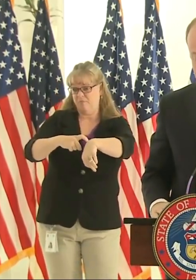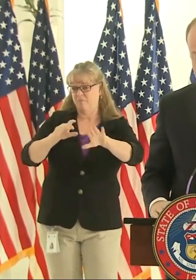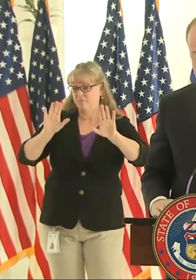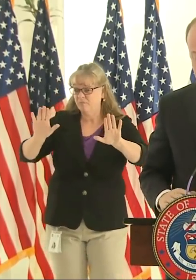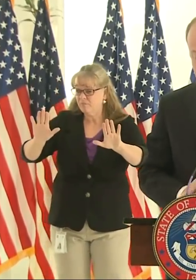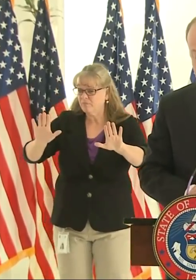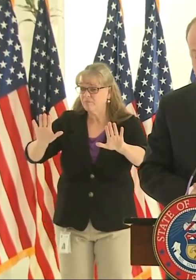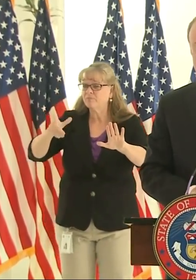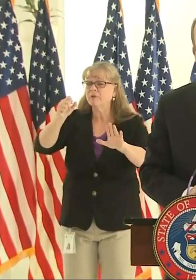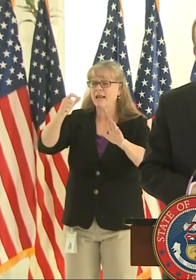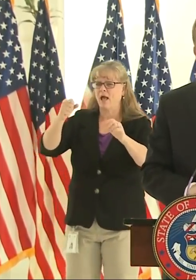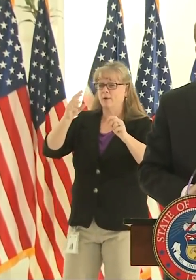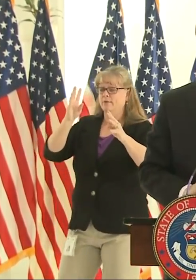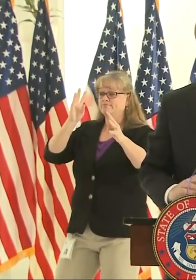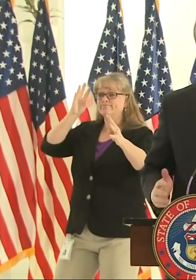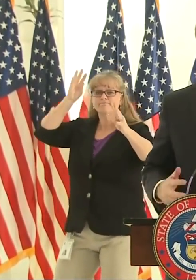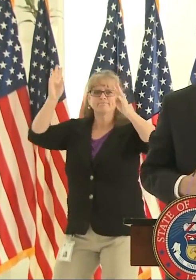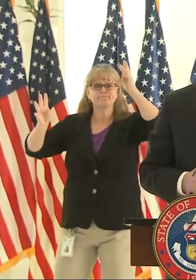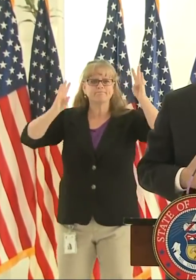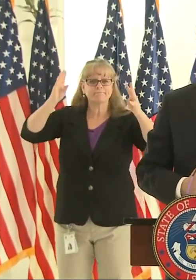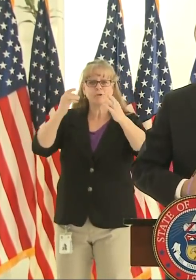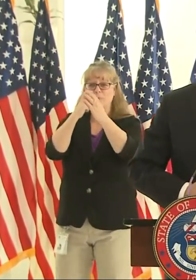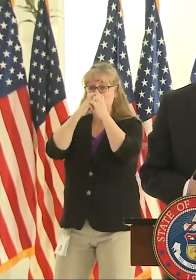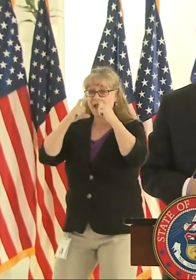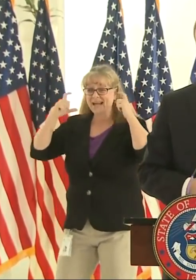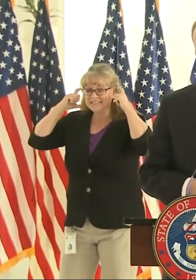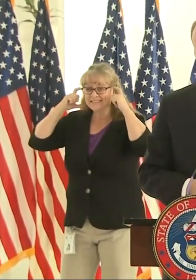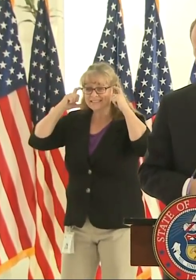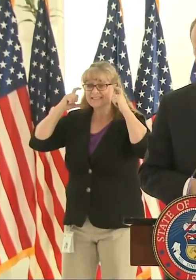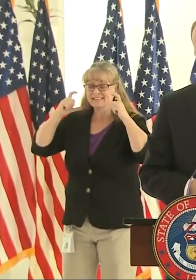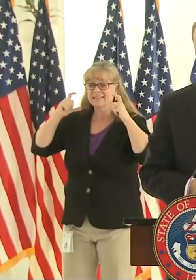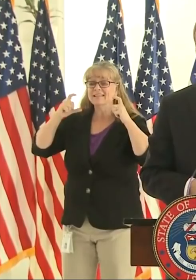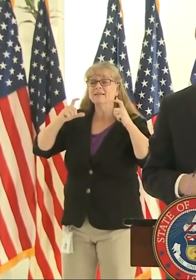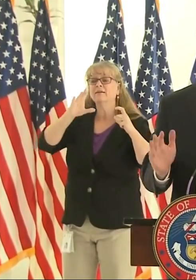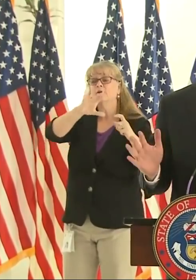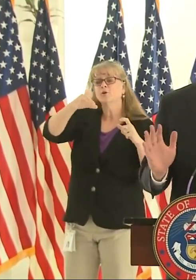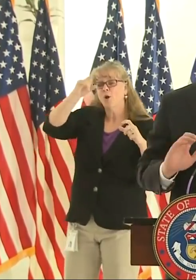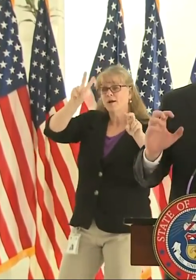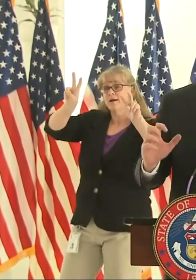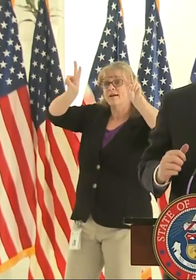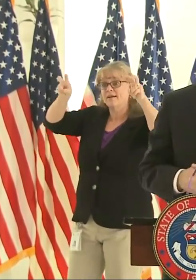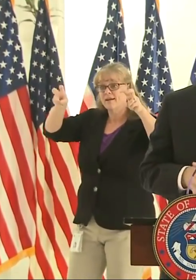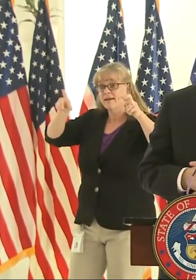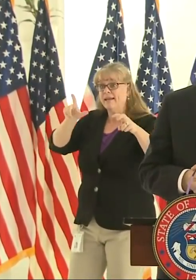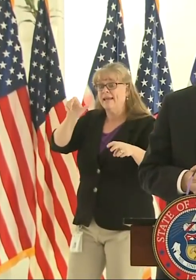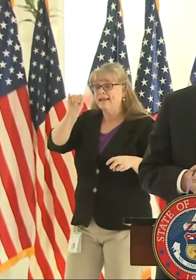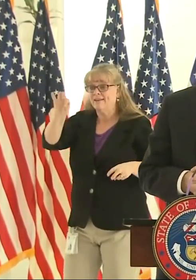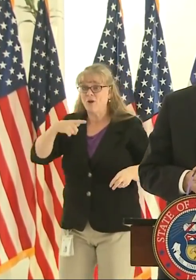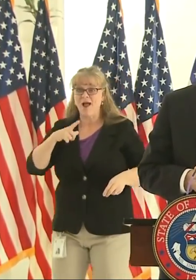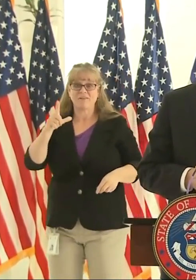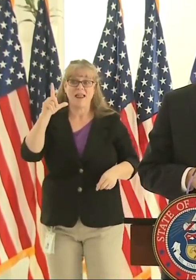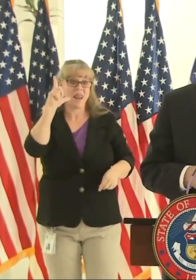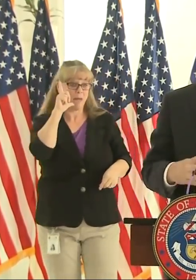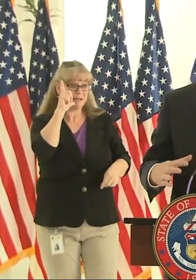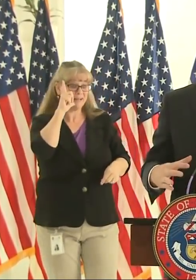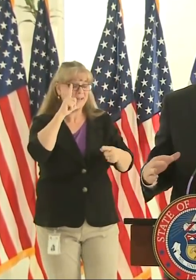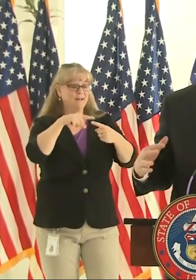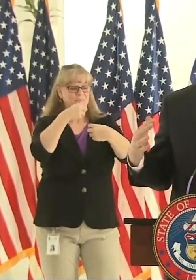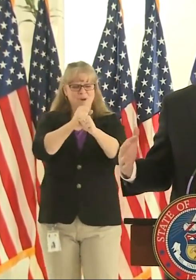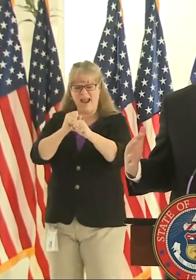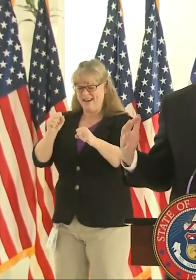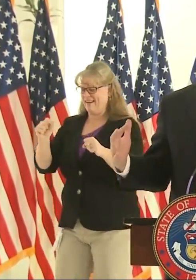have lemons make lemonade, and Coloradans are doing their best together to get through this difficult time. We have a lot of important information for you today.